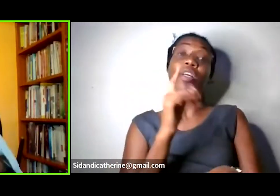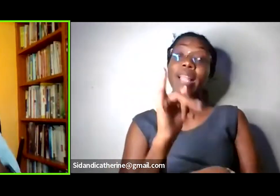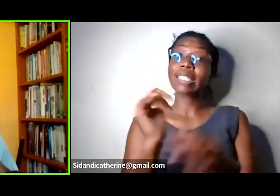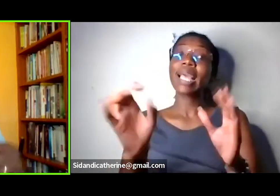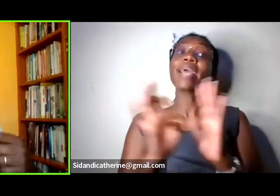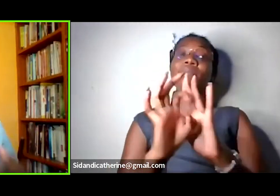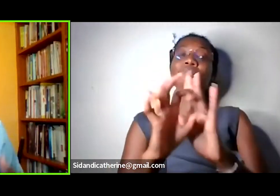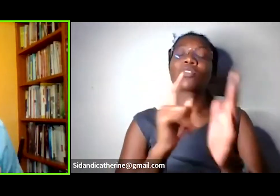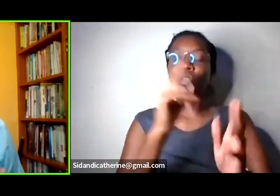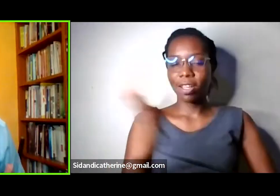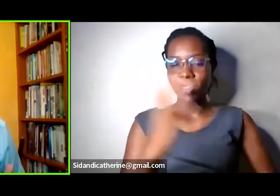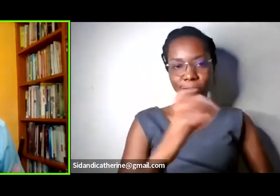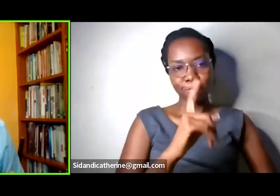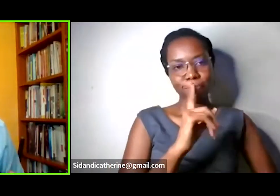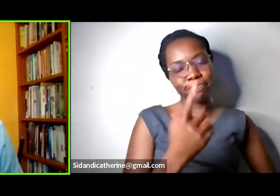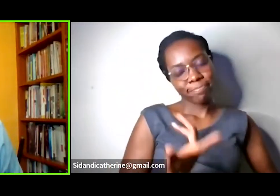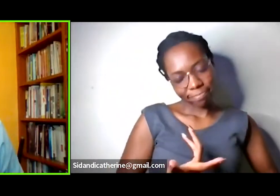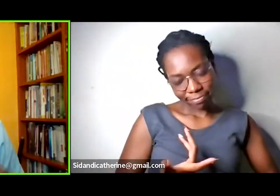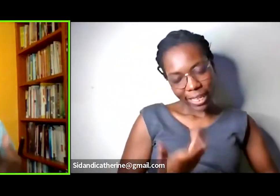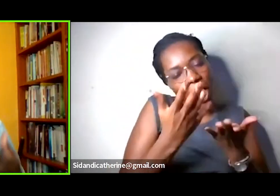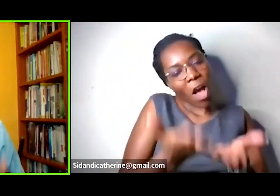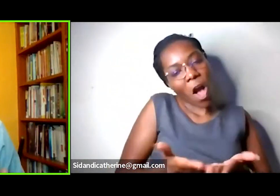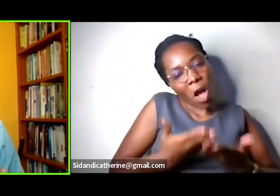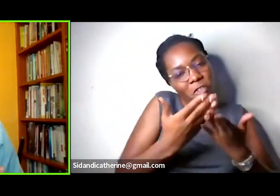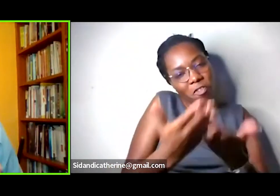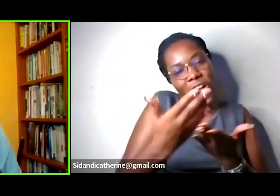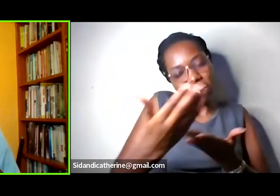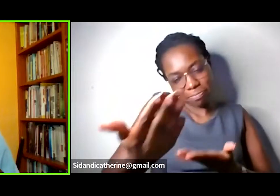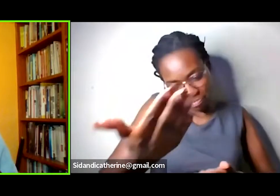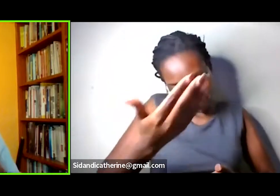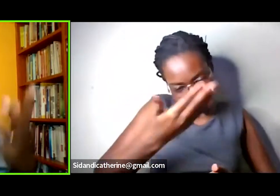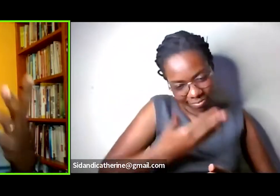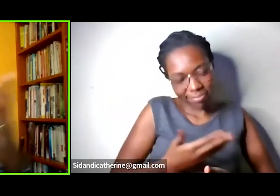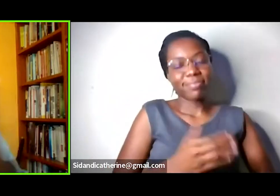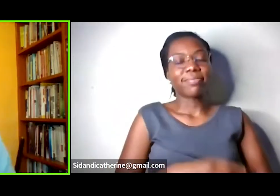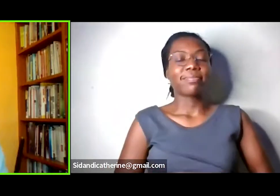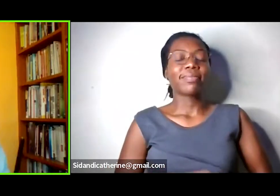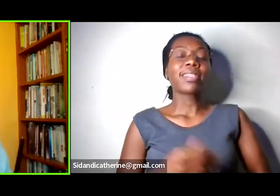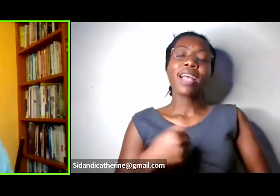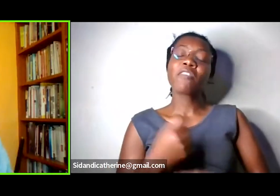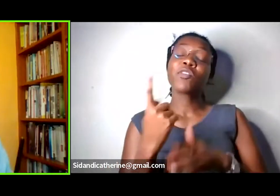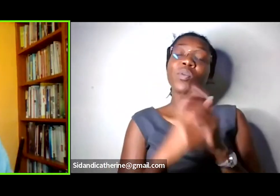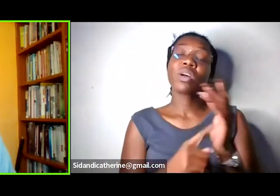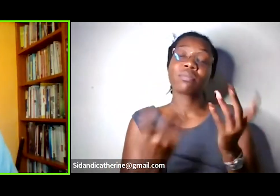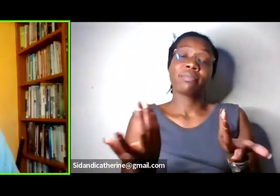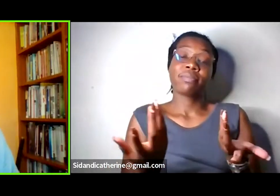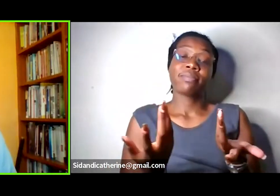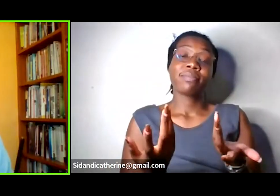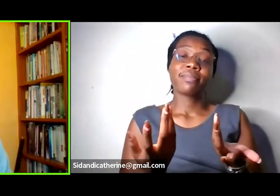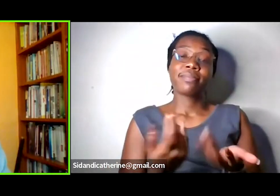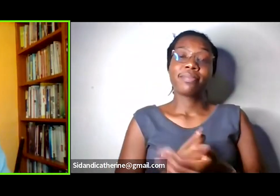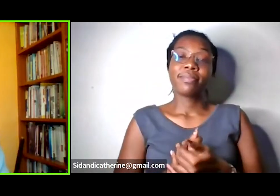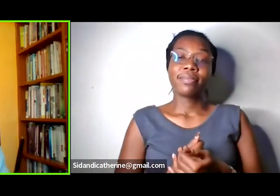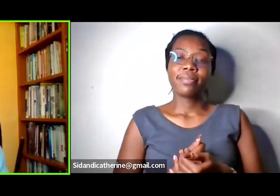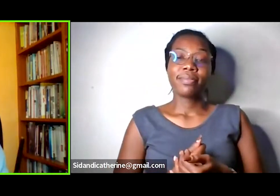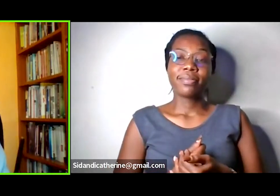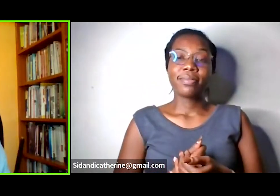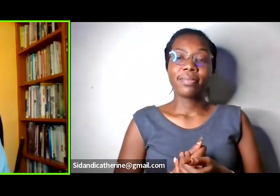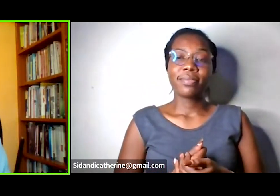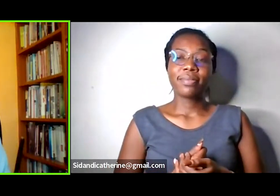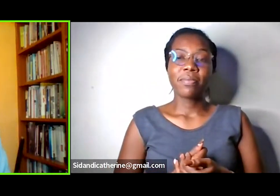this is good. Yeah. Let me see. They come closer. And I'm